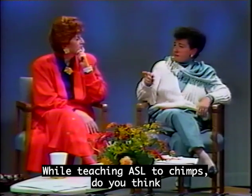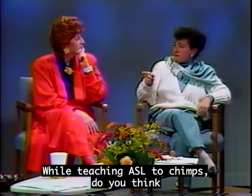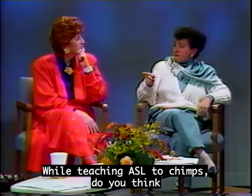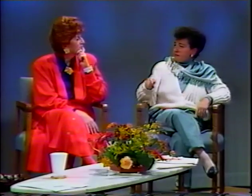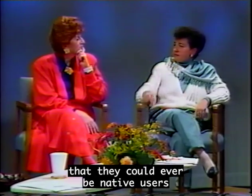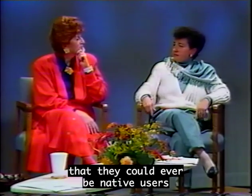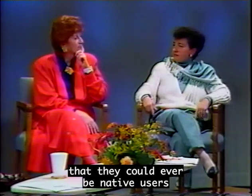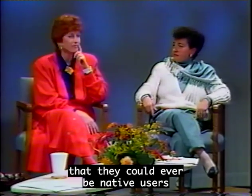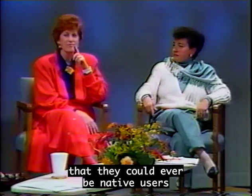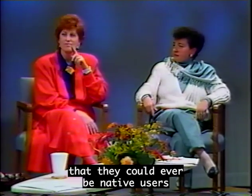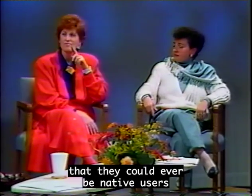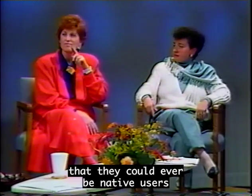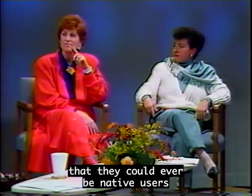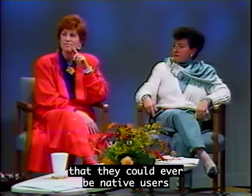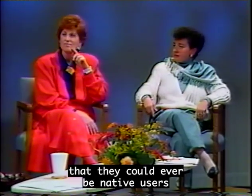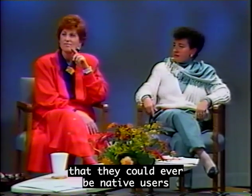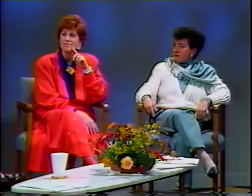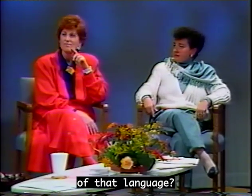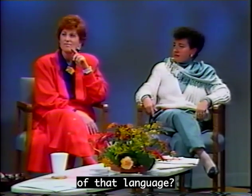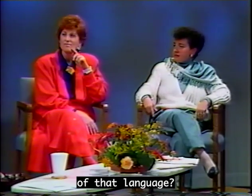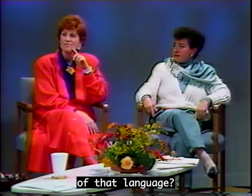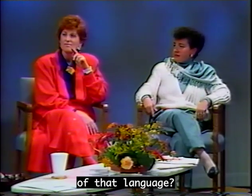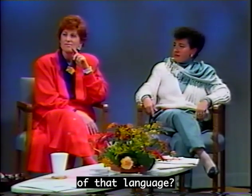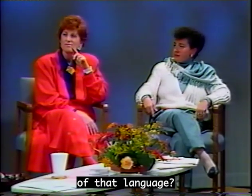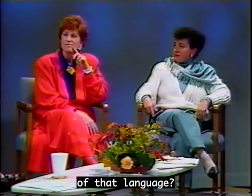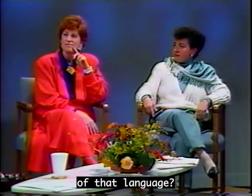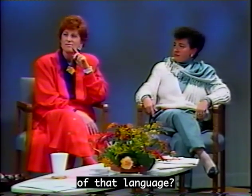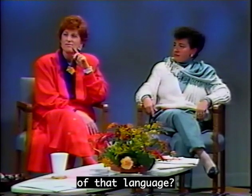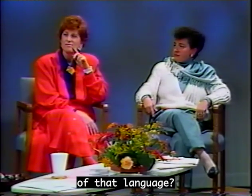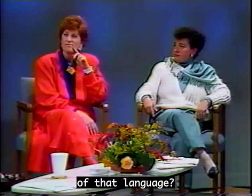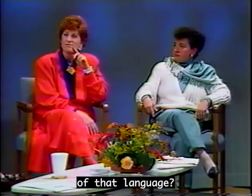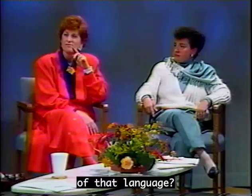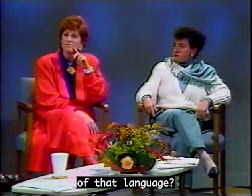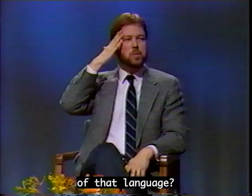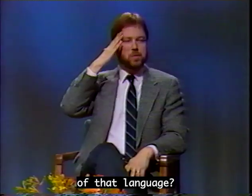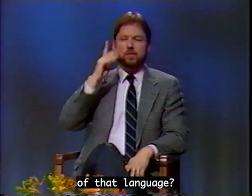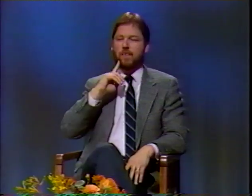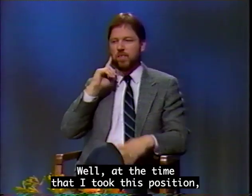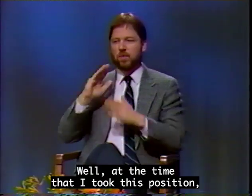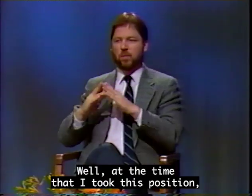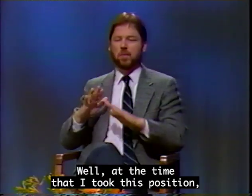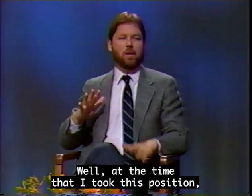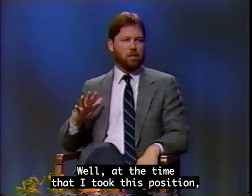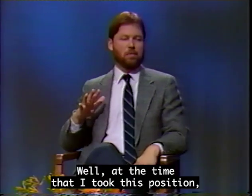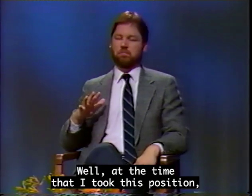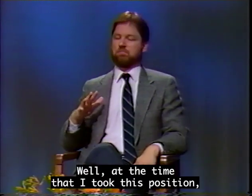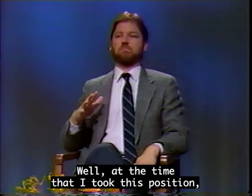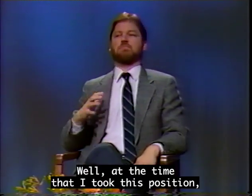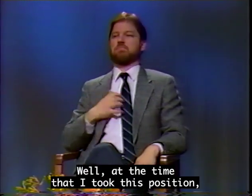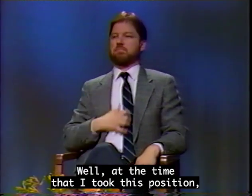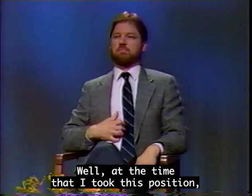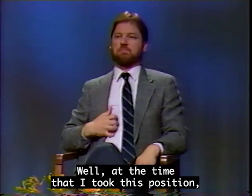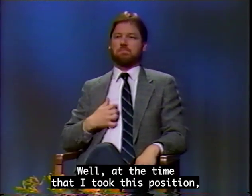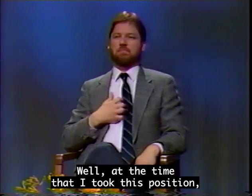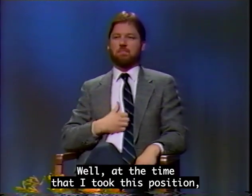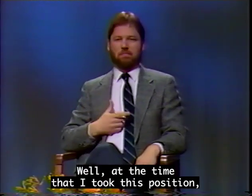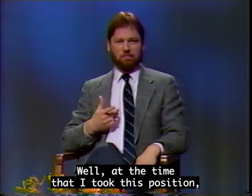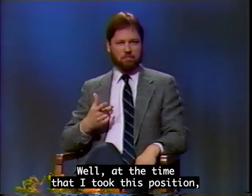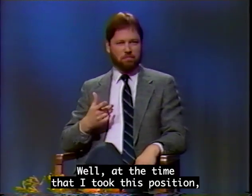do you think that they could ever be native users of that language? Well, at the time that